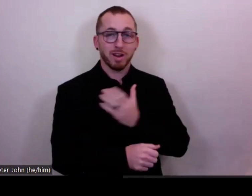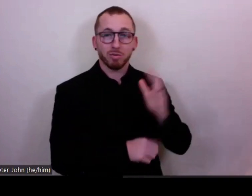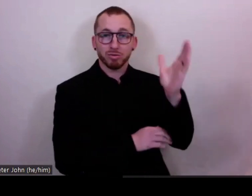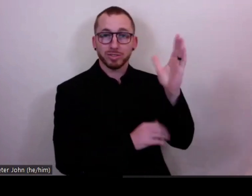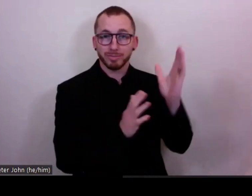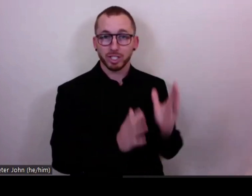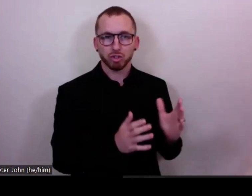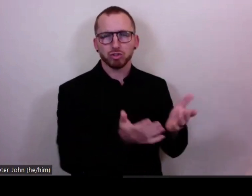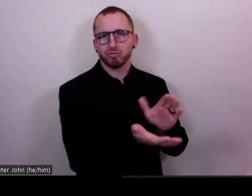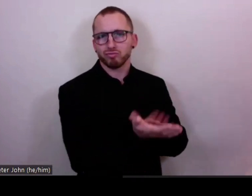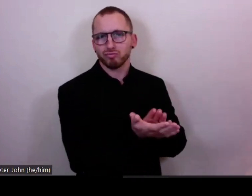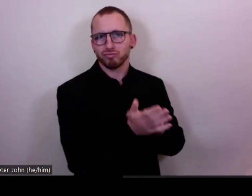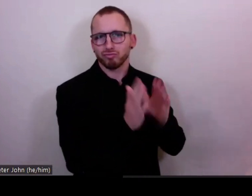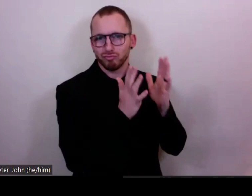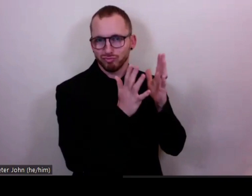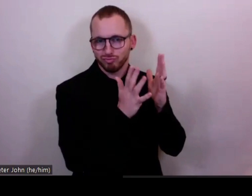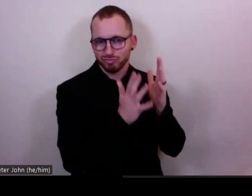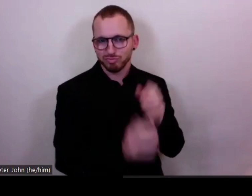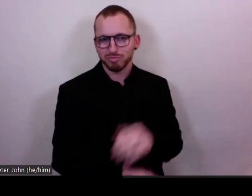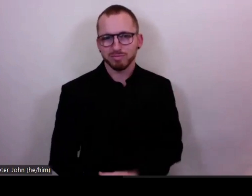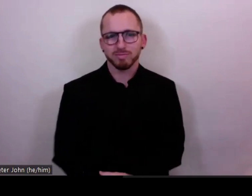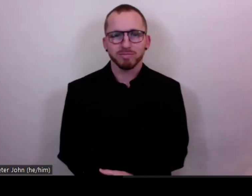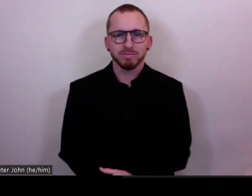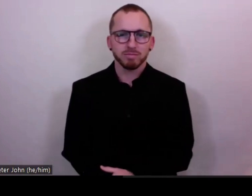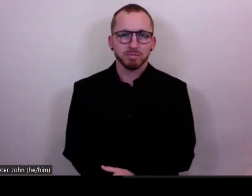we look forward.